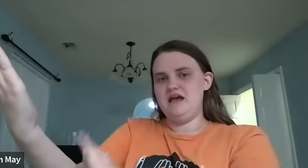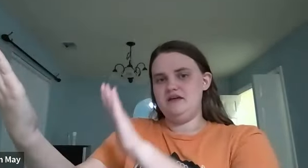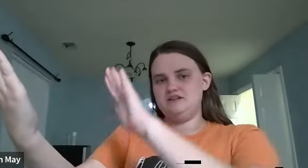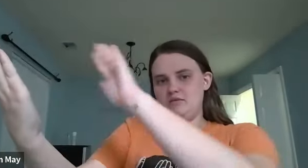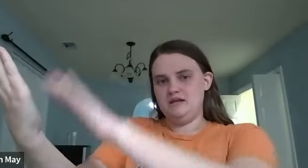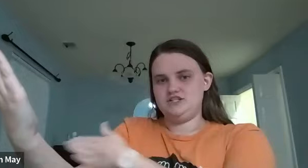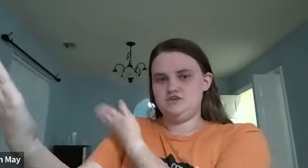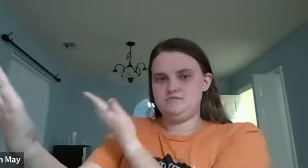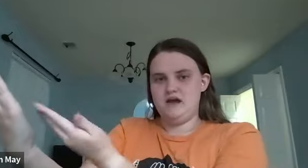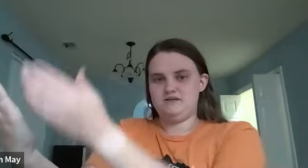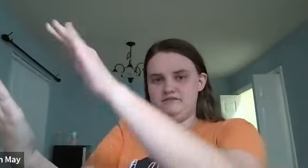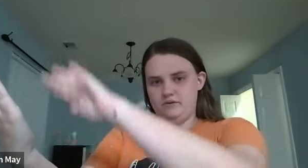and then dominant just goes back and forth.